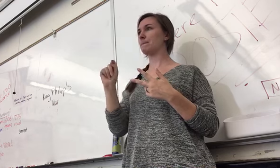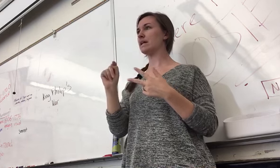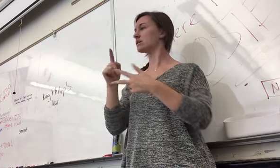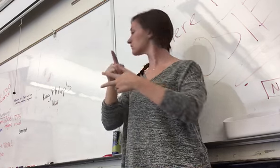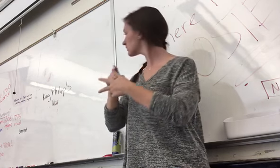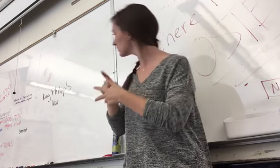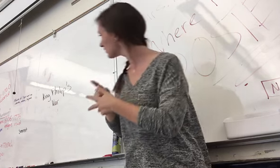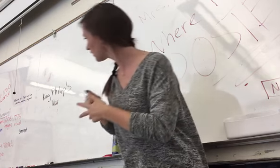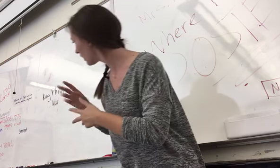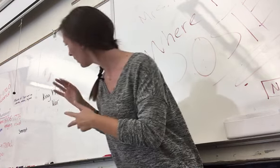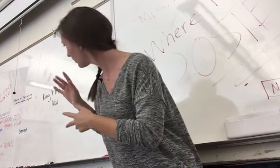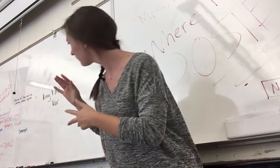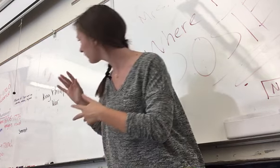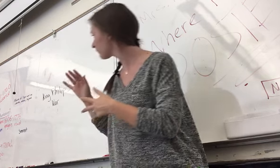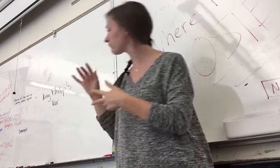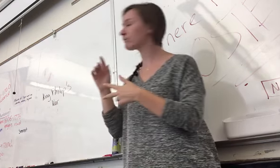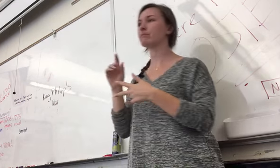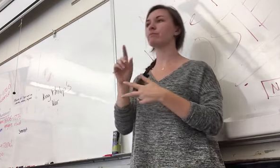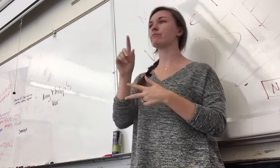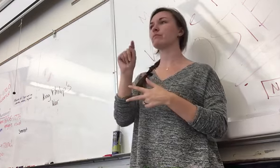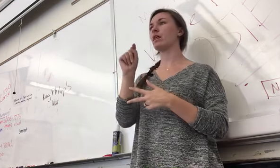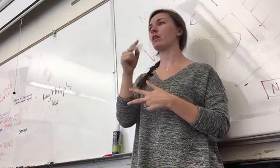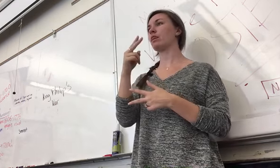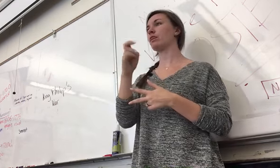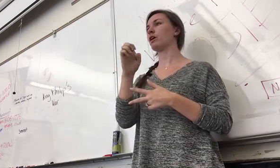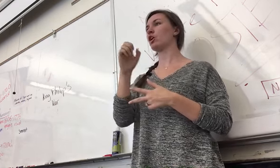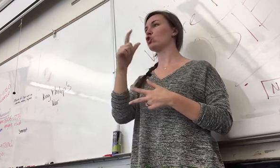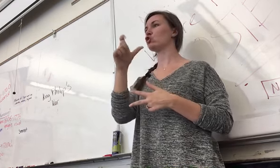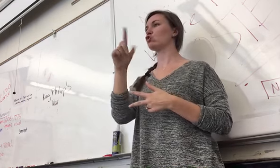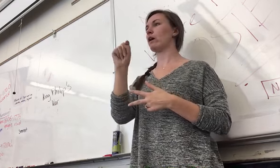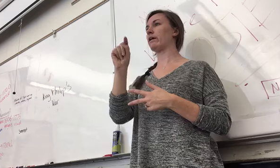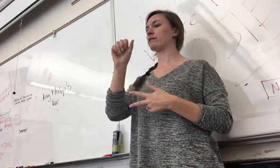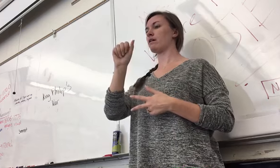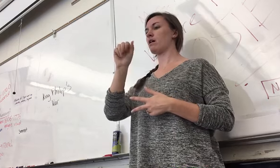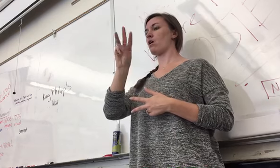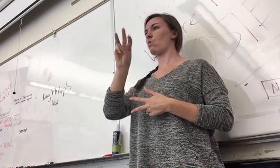be seen on a question on the American Revolution.